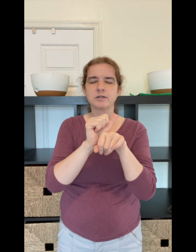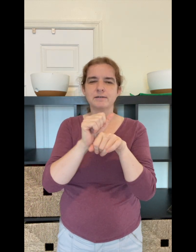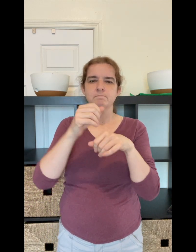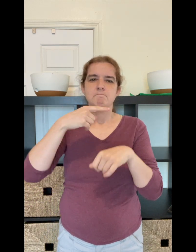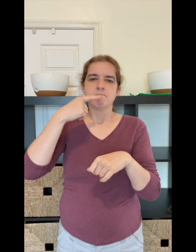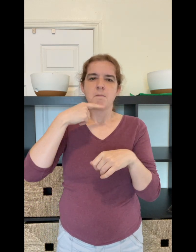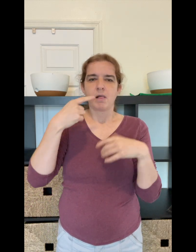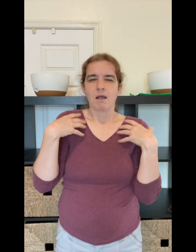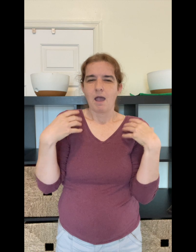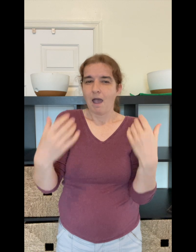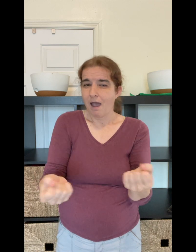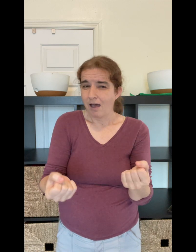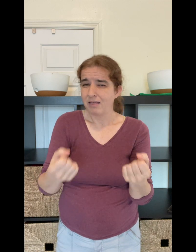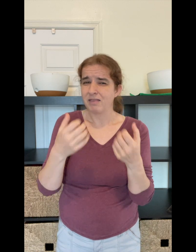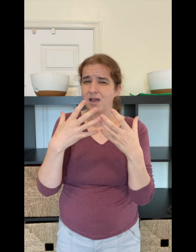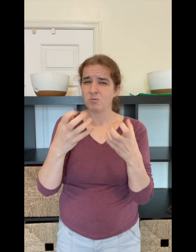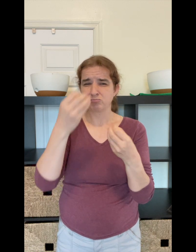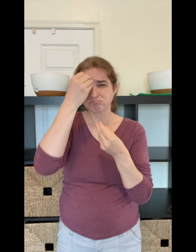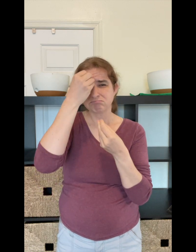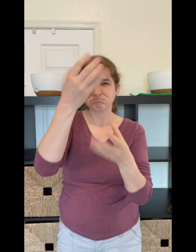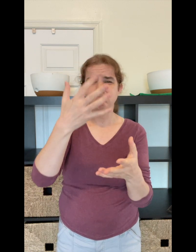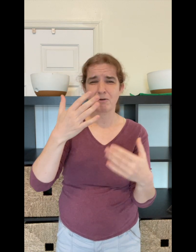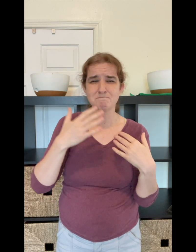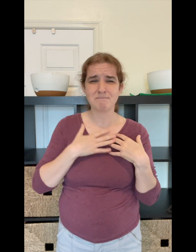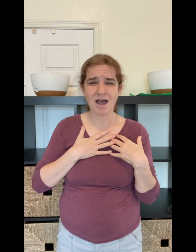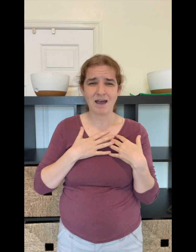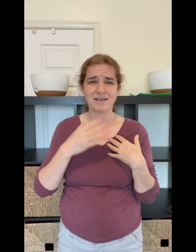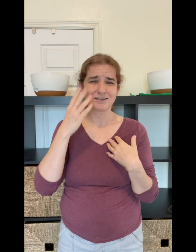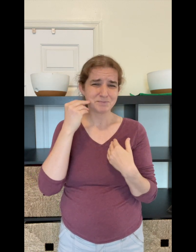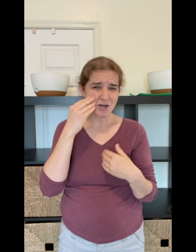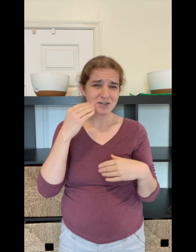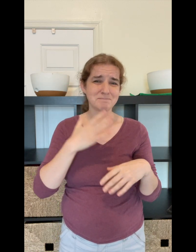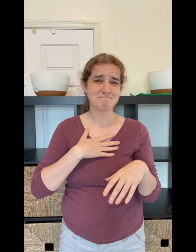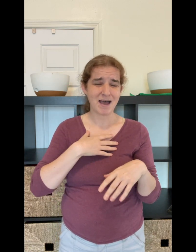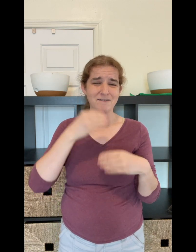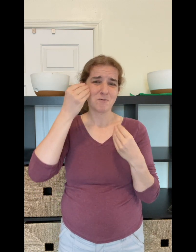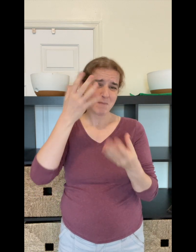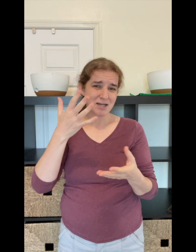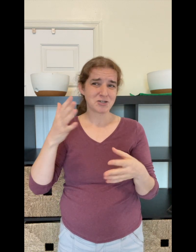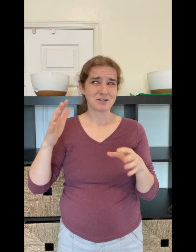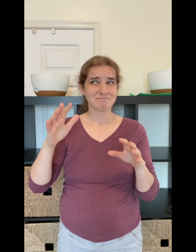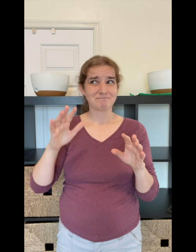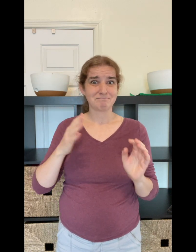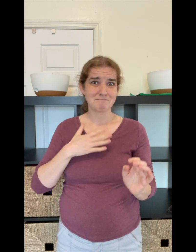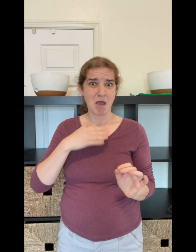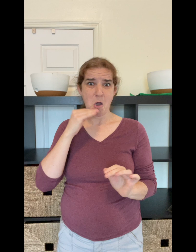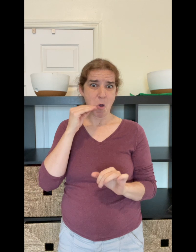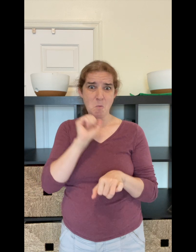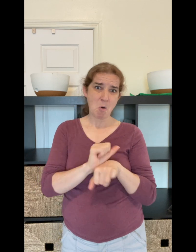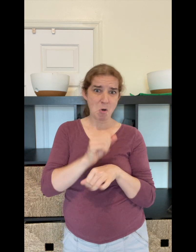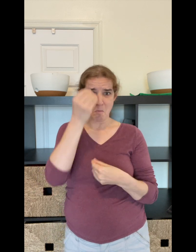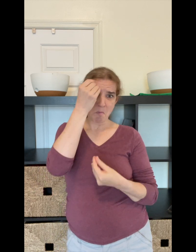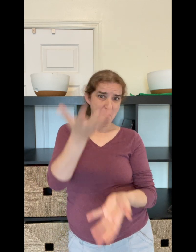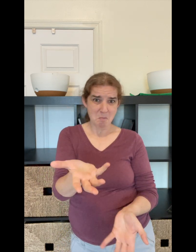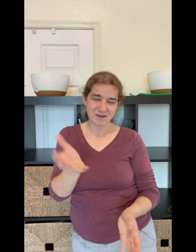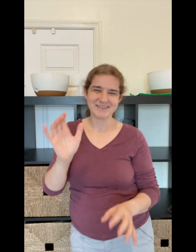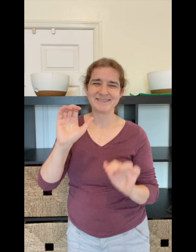in working with public health. I want to inform all of you about my experiences, tell you all about